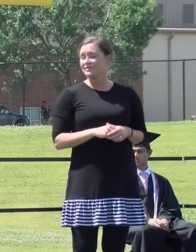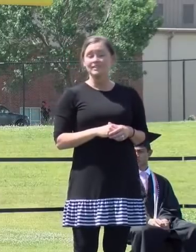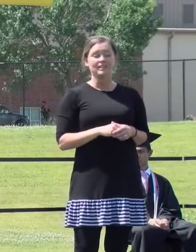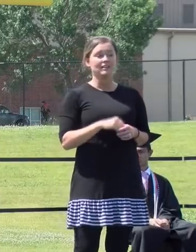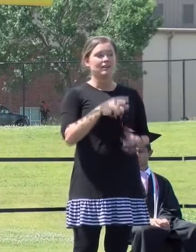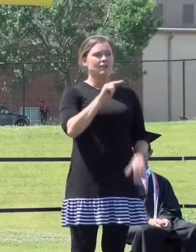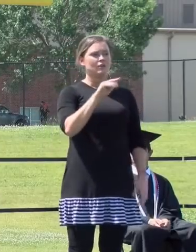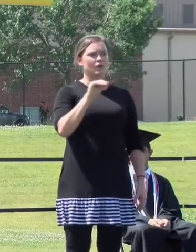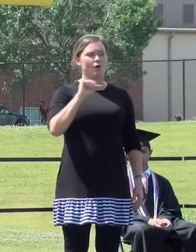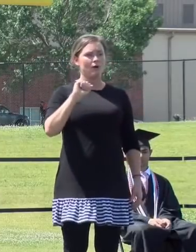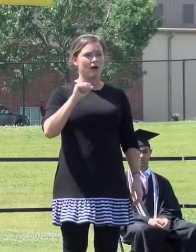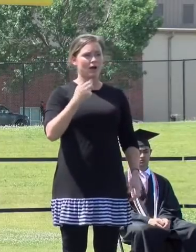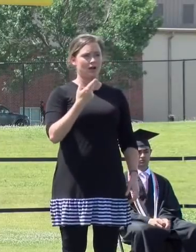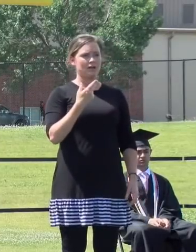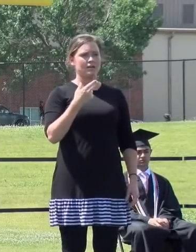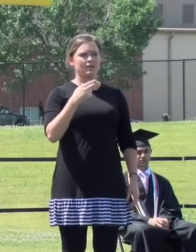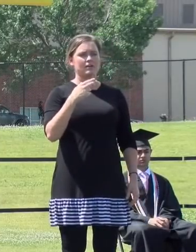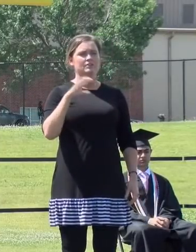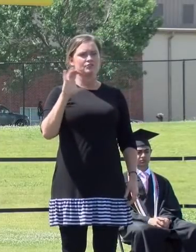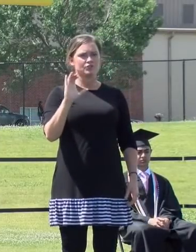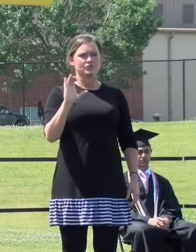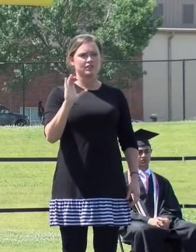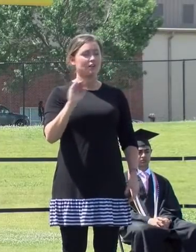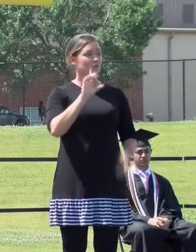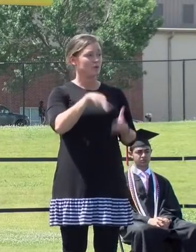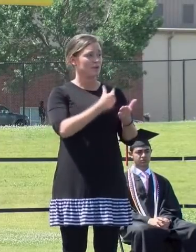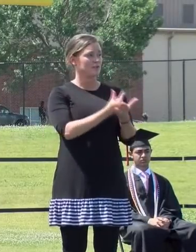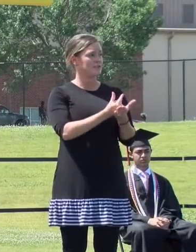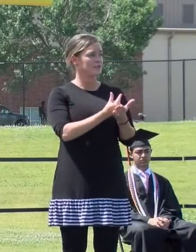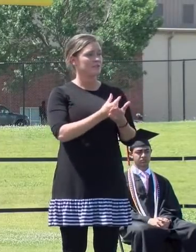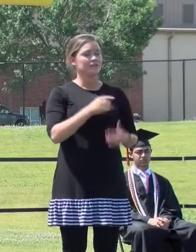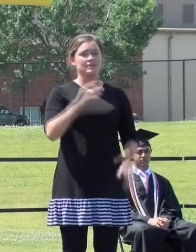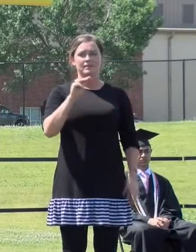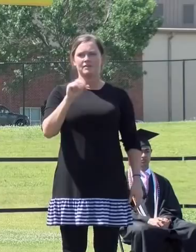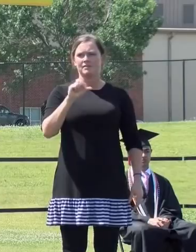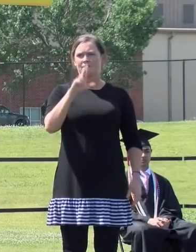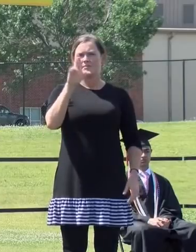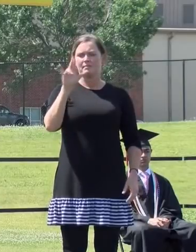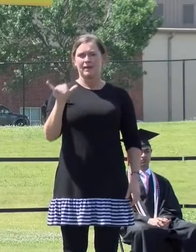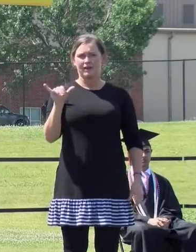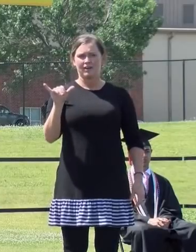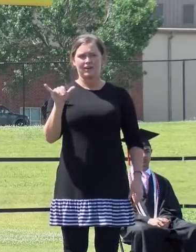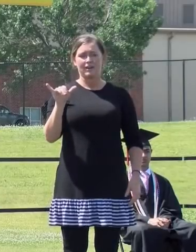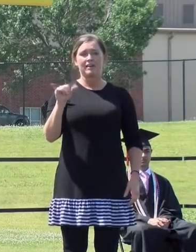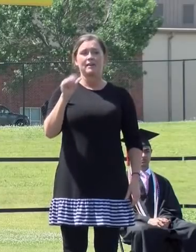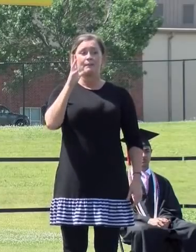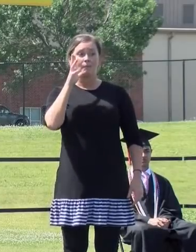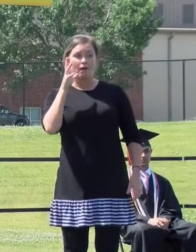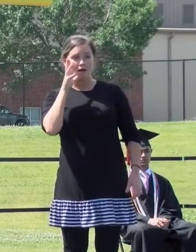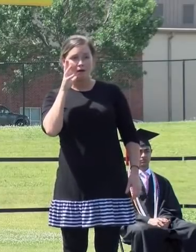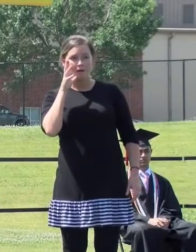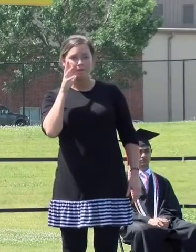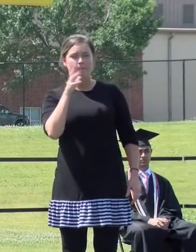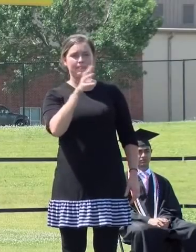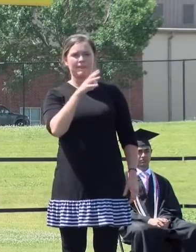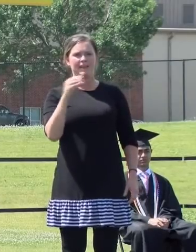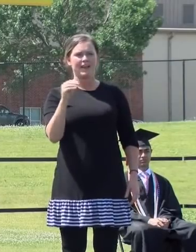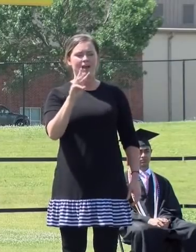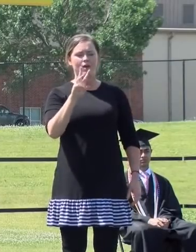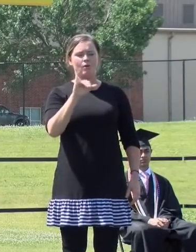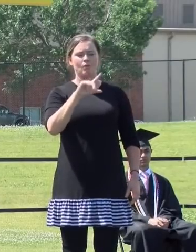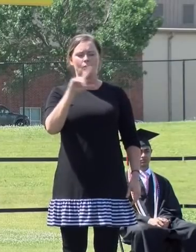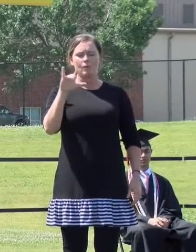Noah Churchill, graduate. Mary Salazar Churchill, mother. And